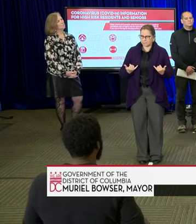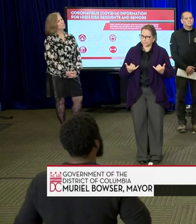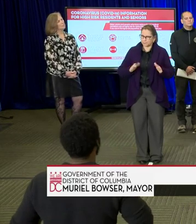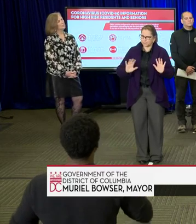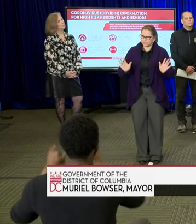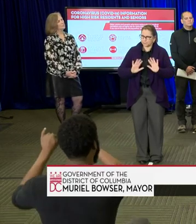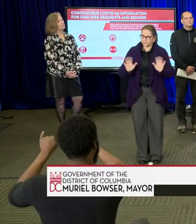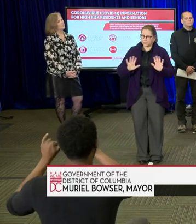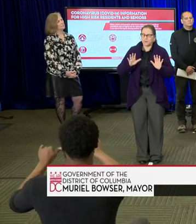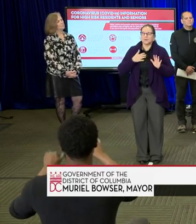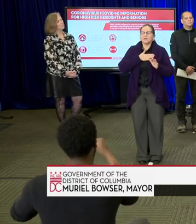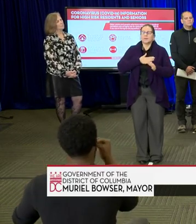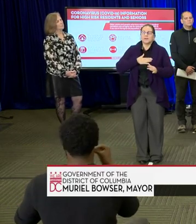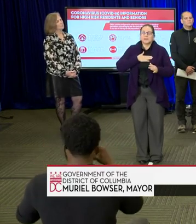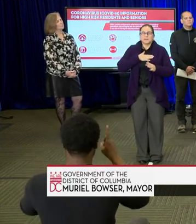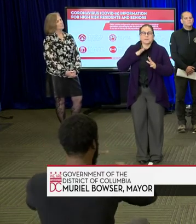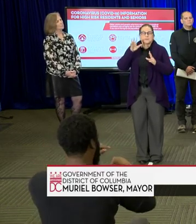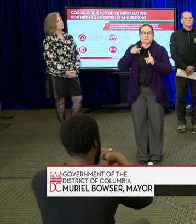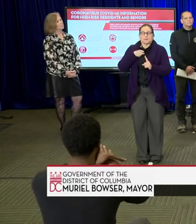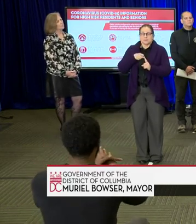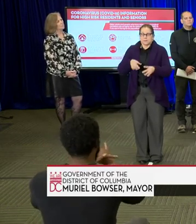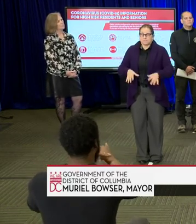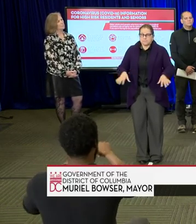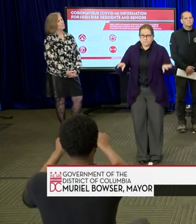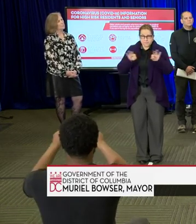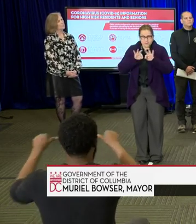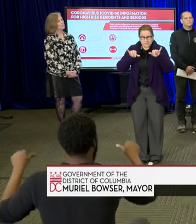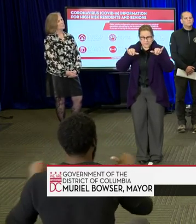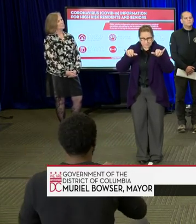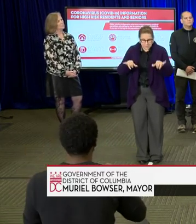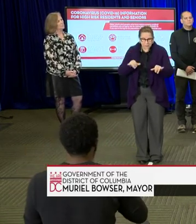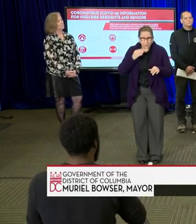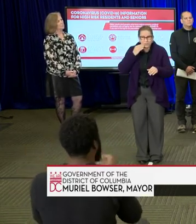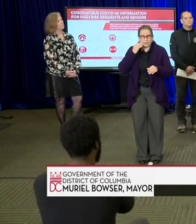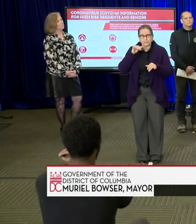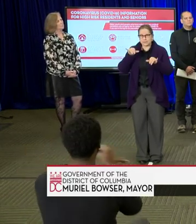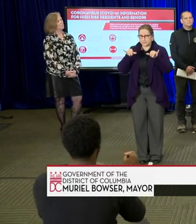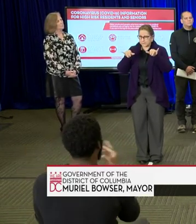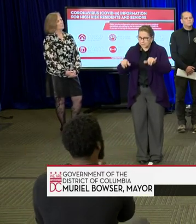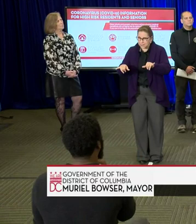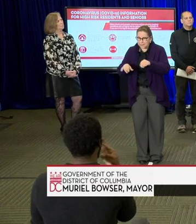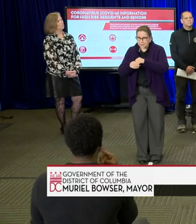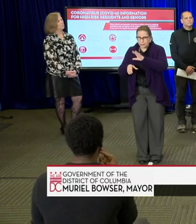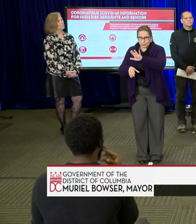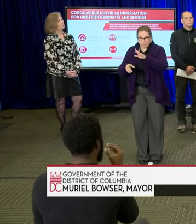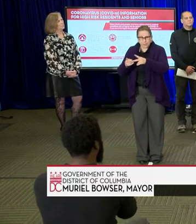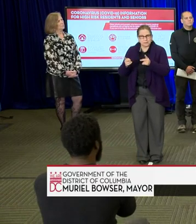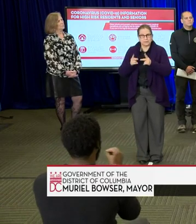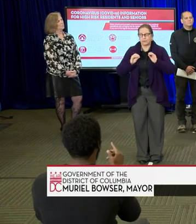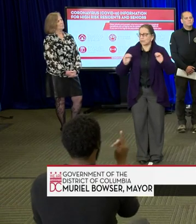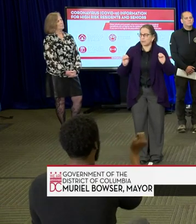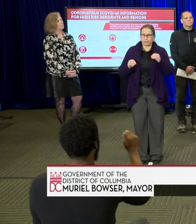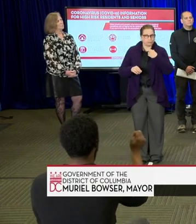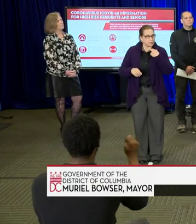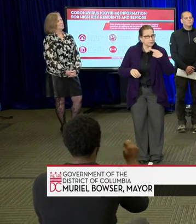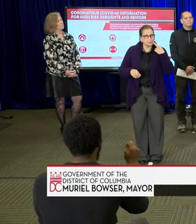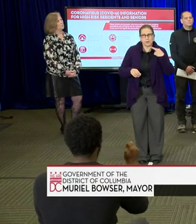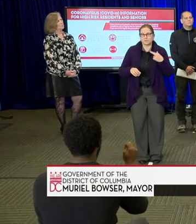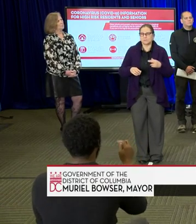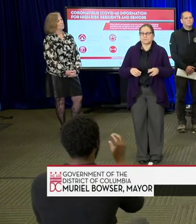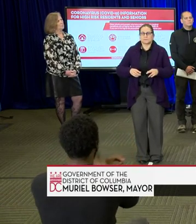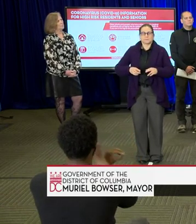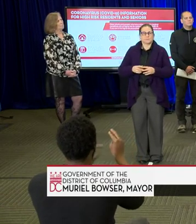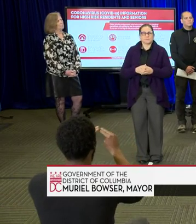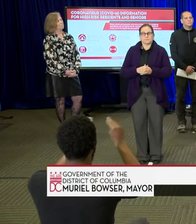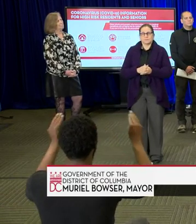get access. You will not have restaurants or bars or restrooms. There will be no museums